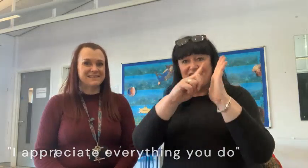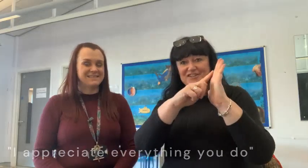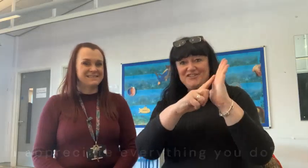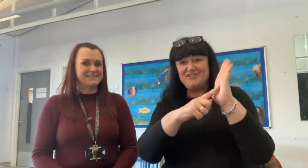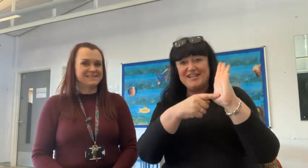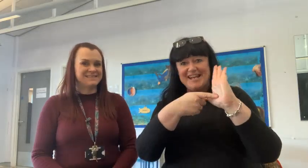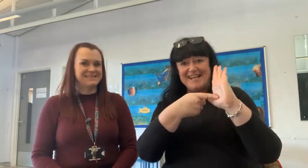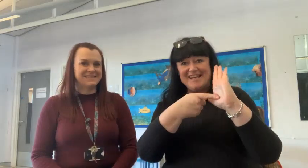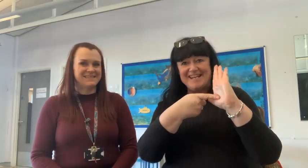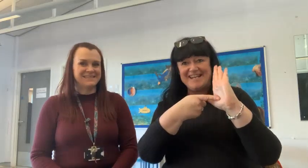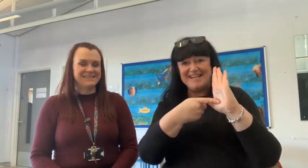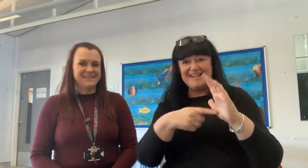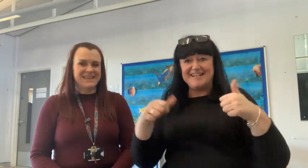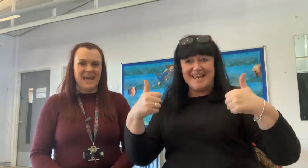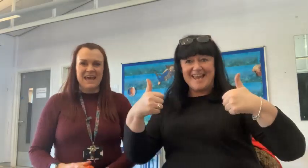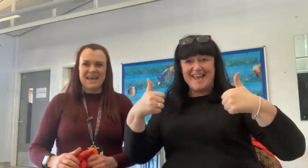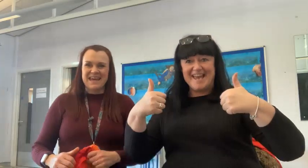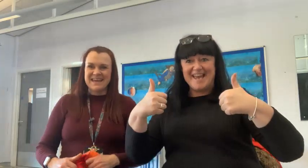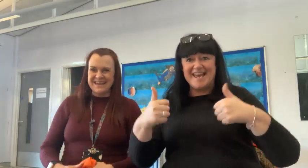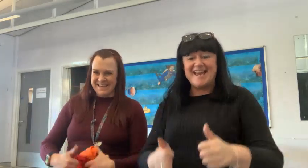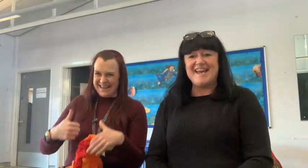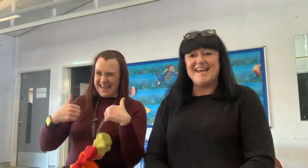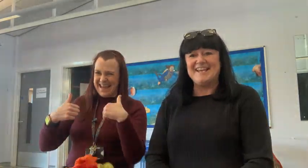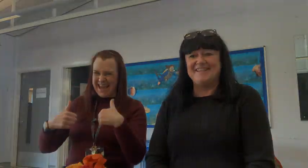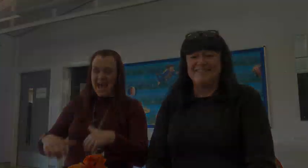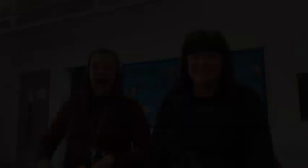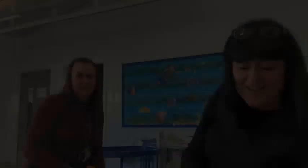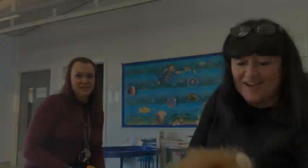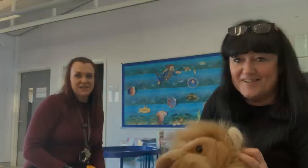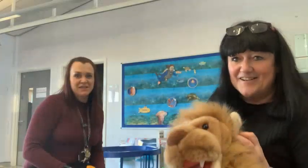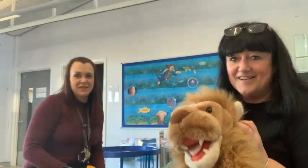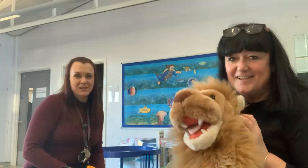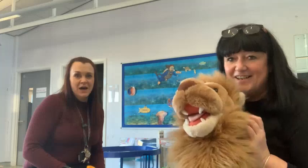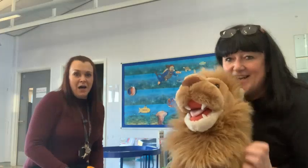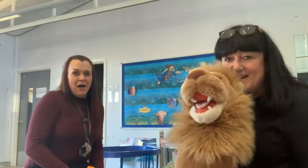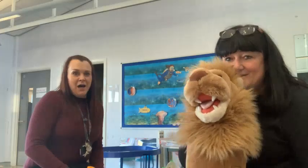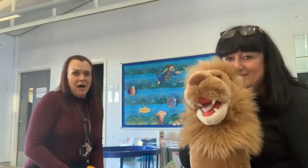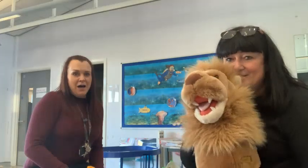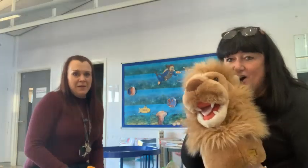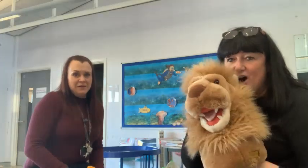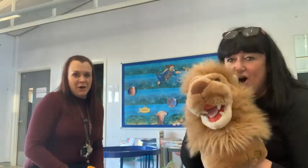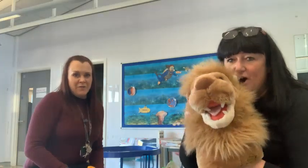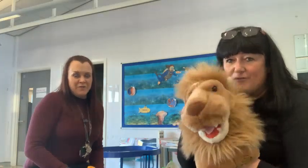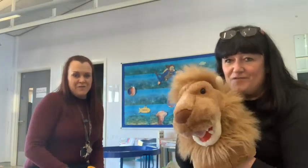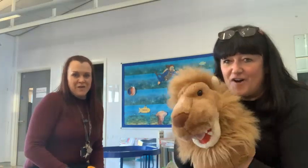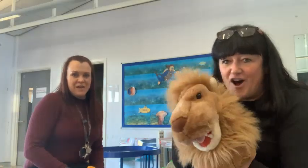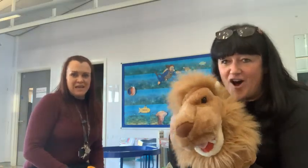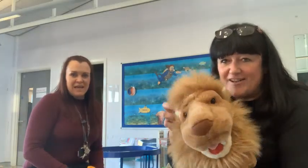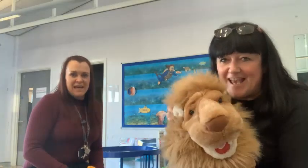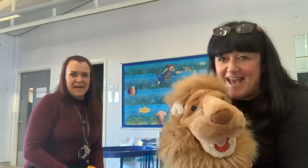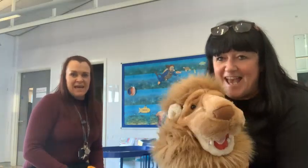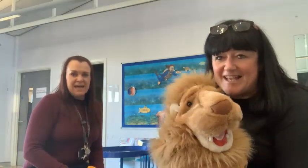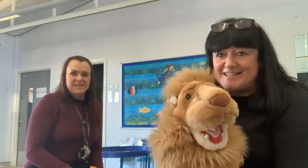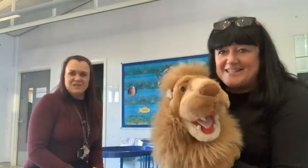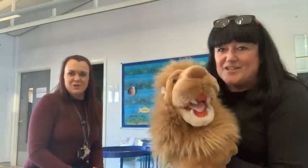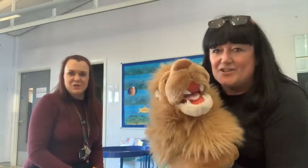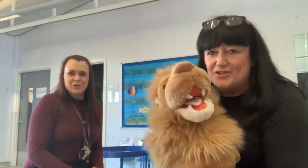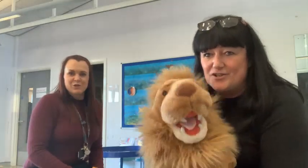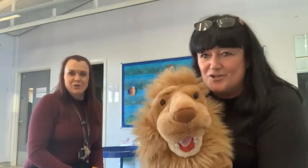We're all in this together We're Don't forget to